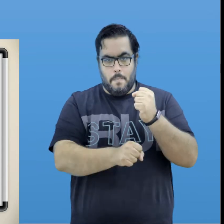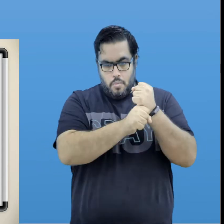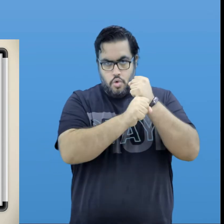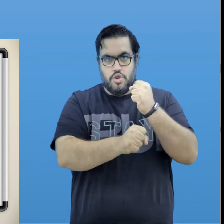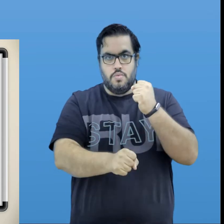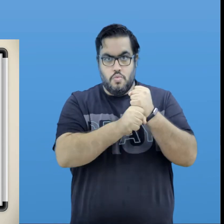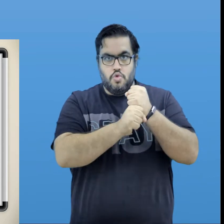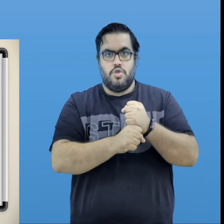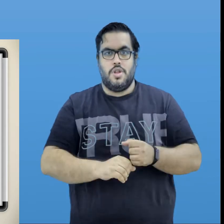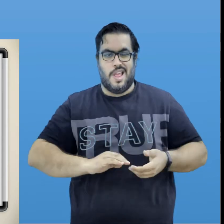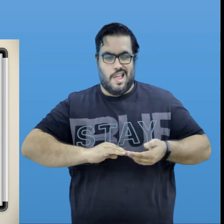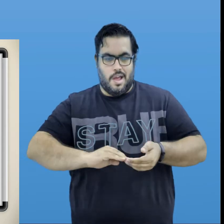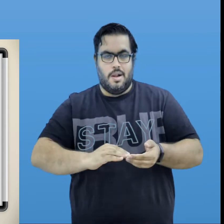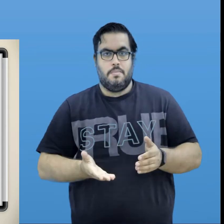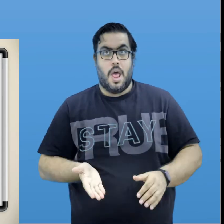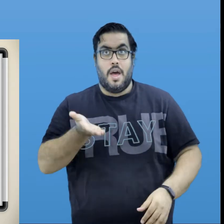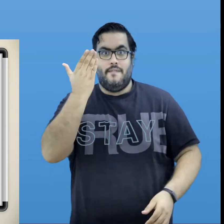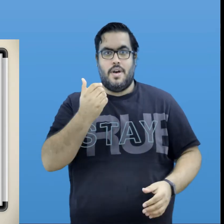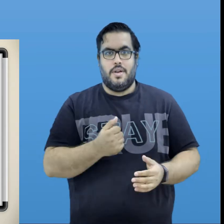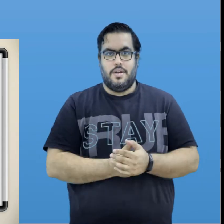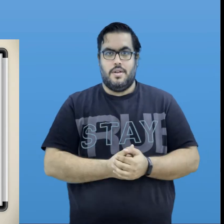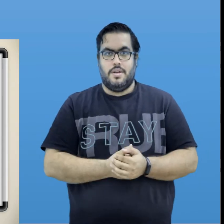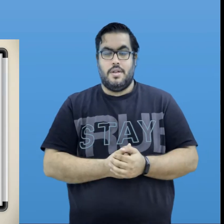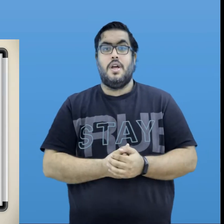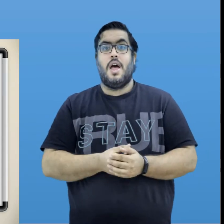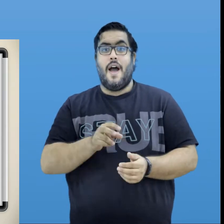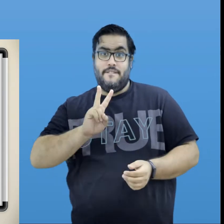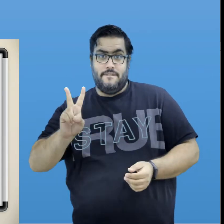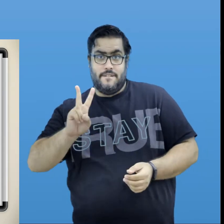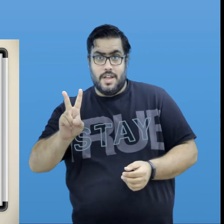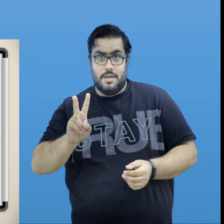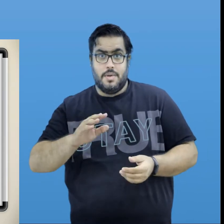text about? However, pay attention to the following.